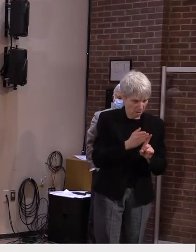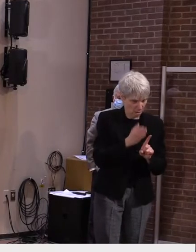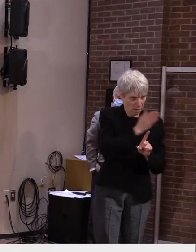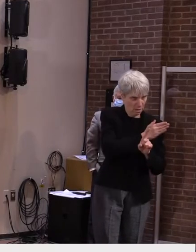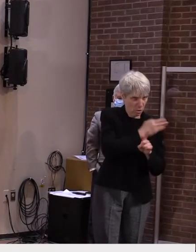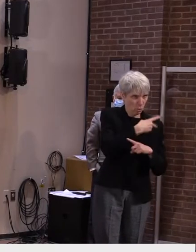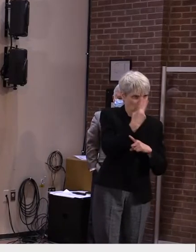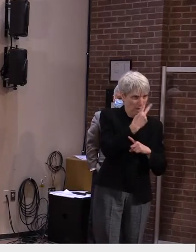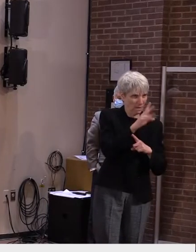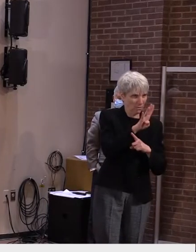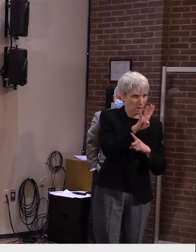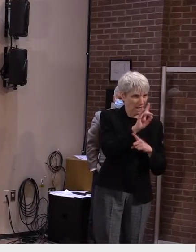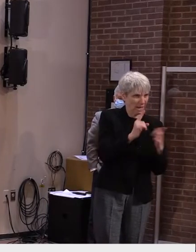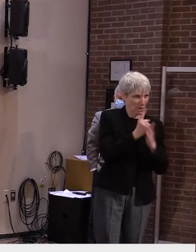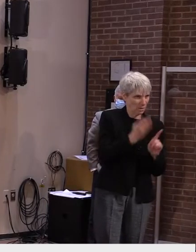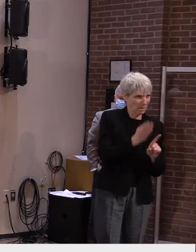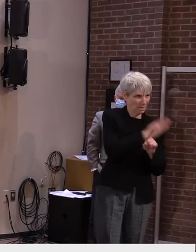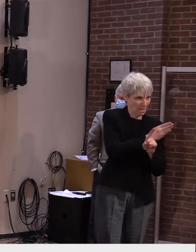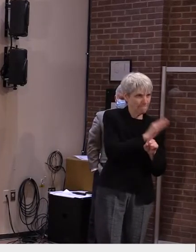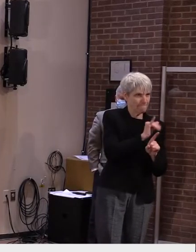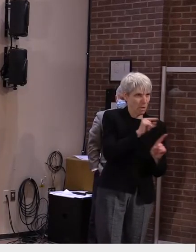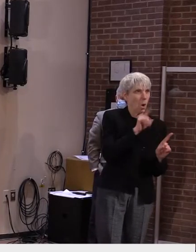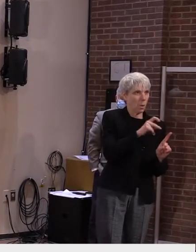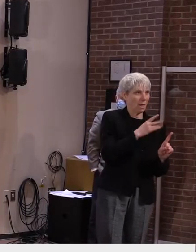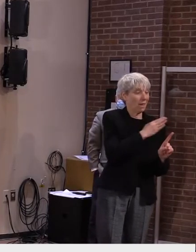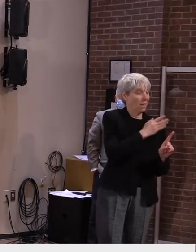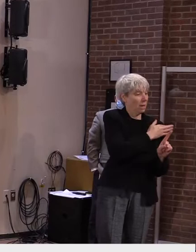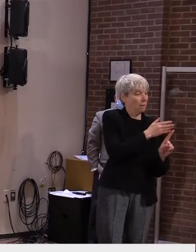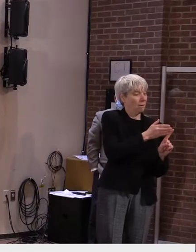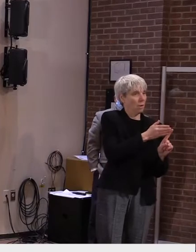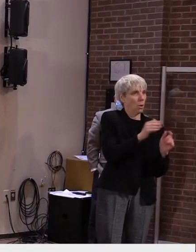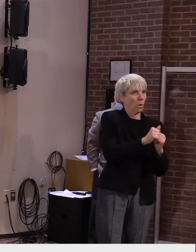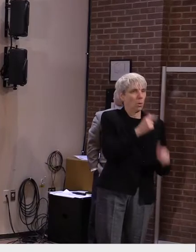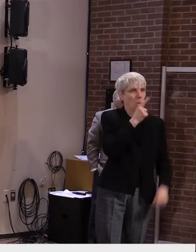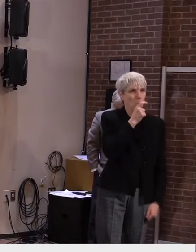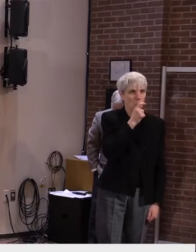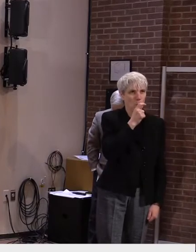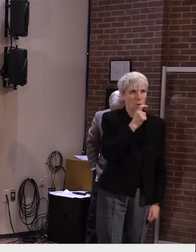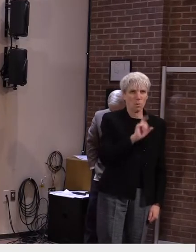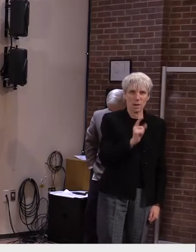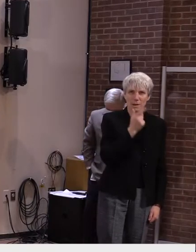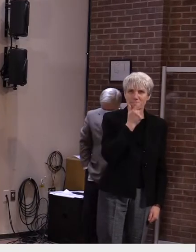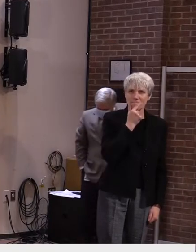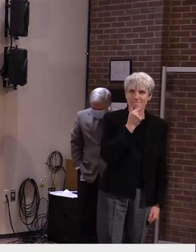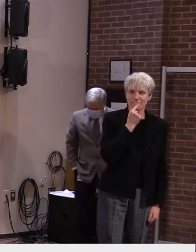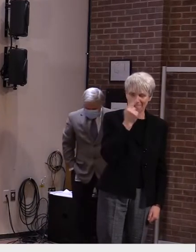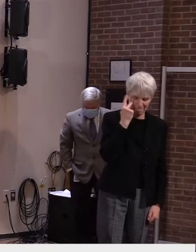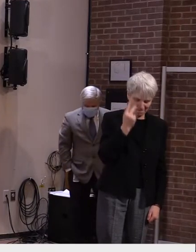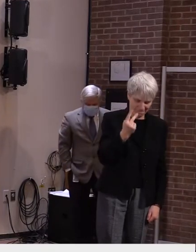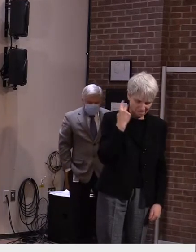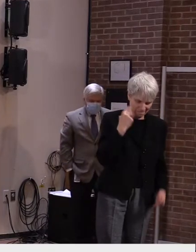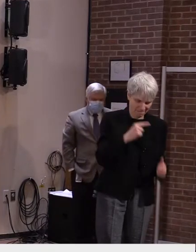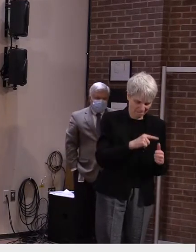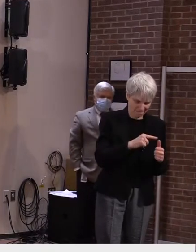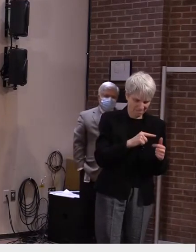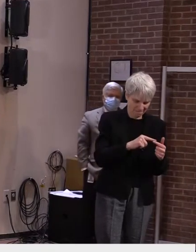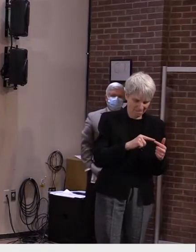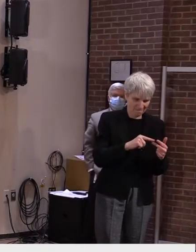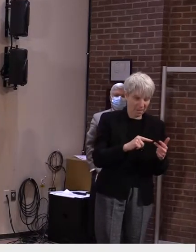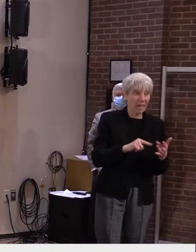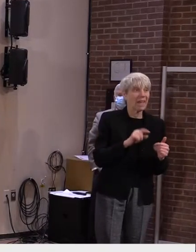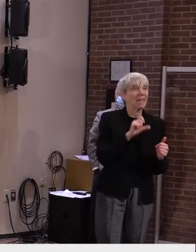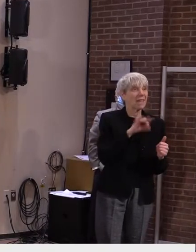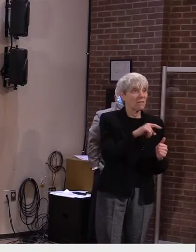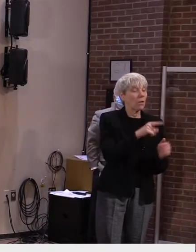Then, recall where you were, who you were with during that time period. If any of